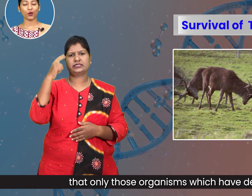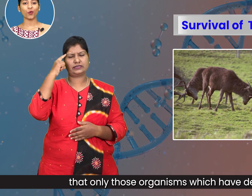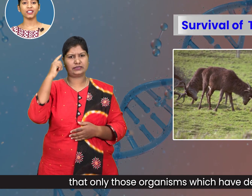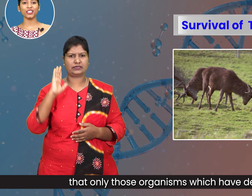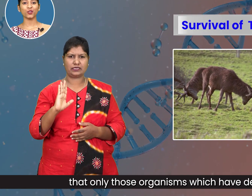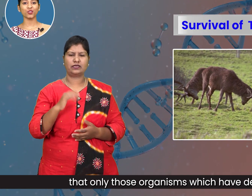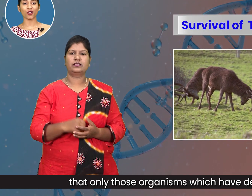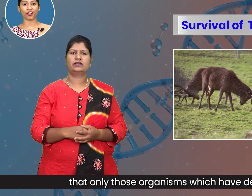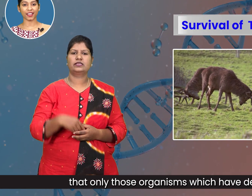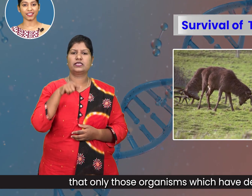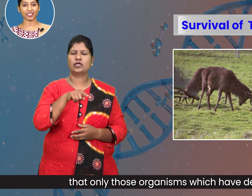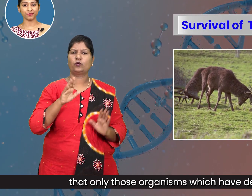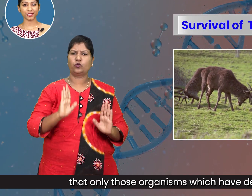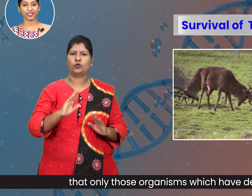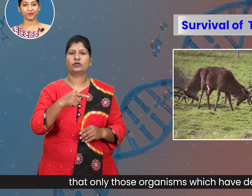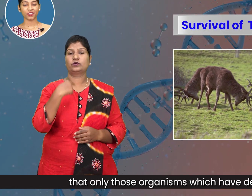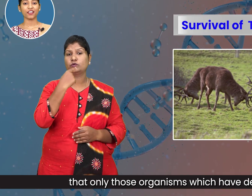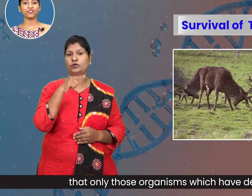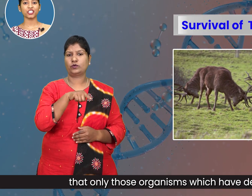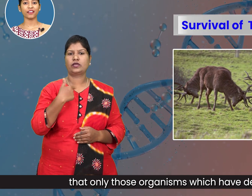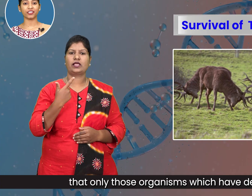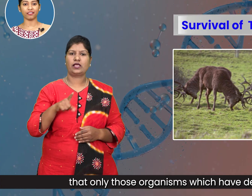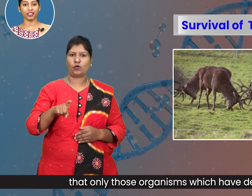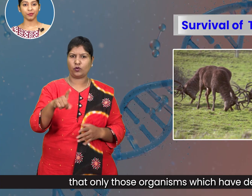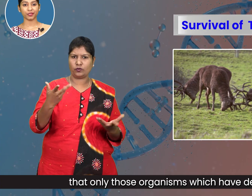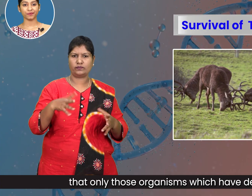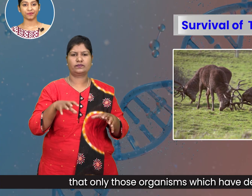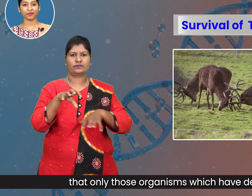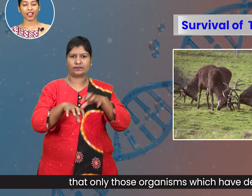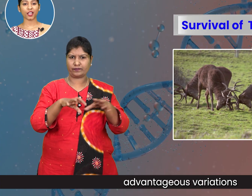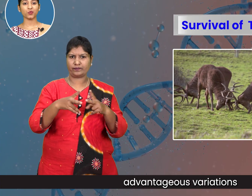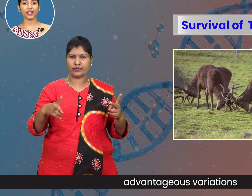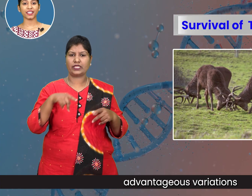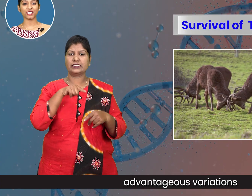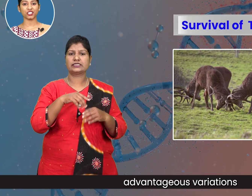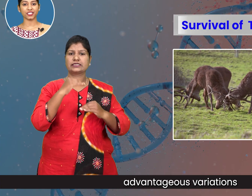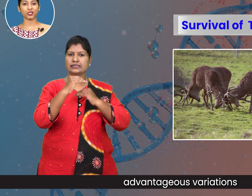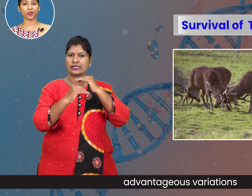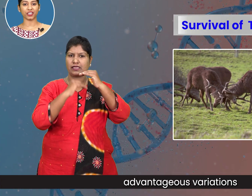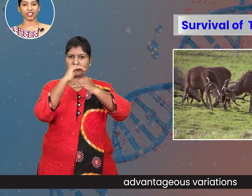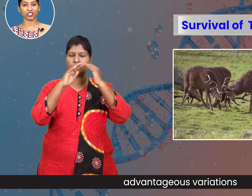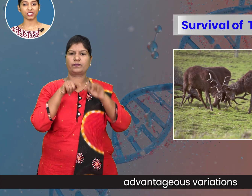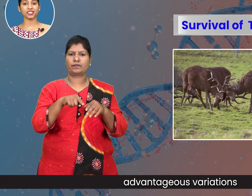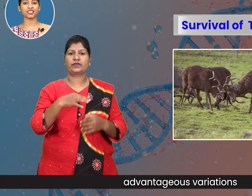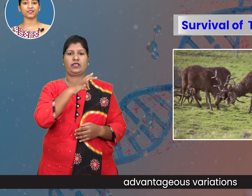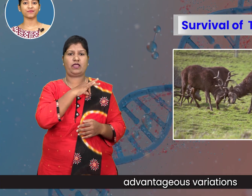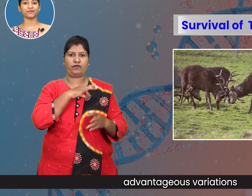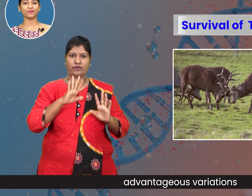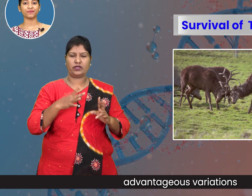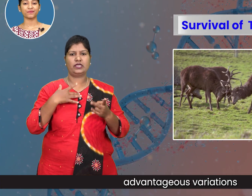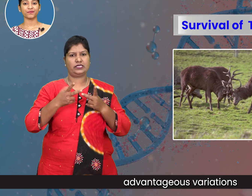that only those organisms which have developed advantageous